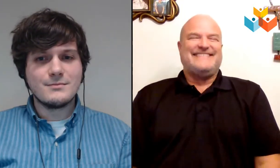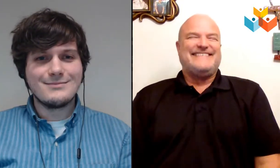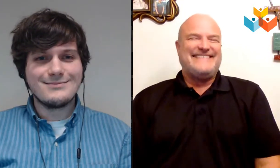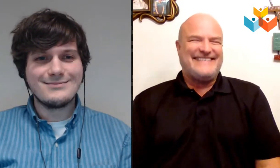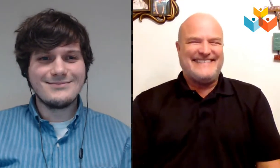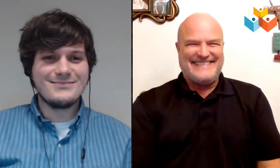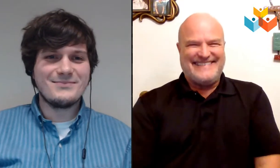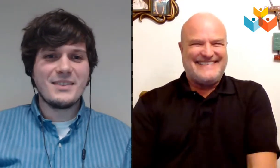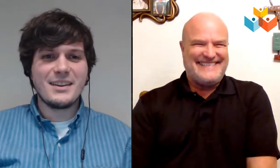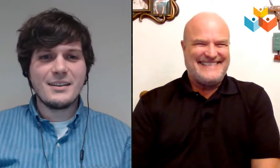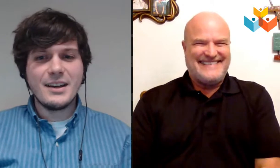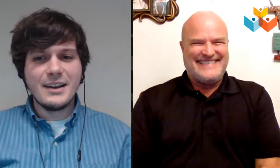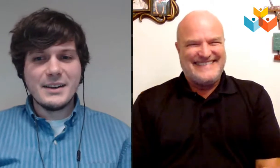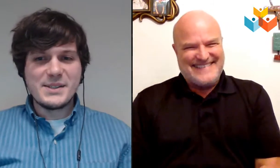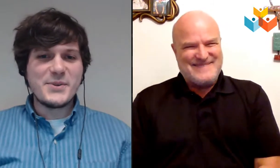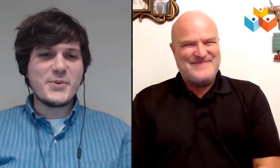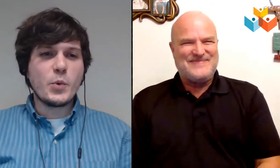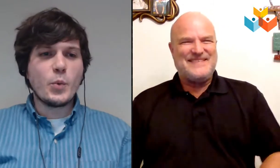cool.